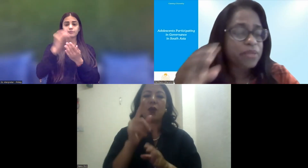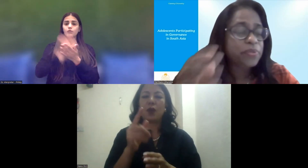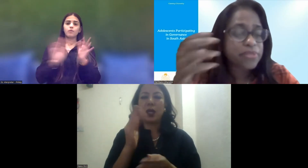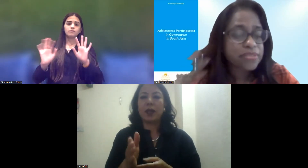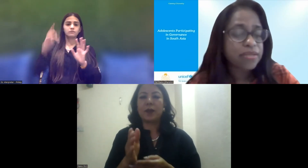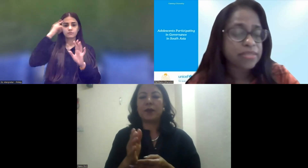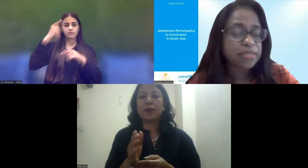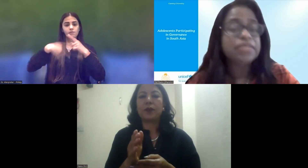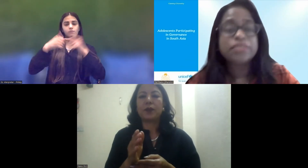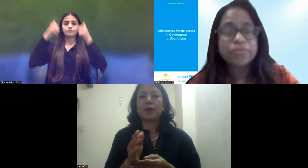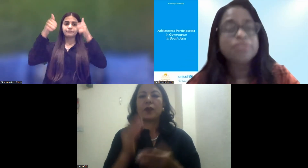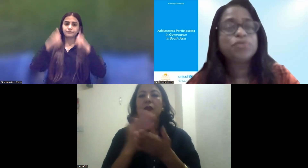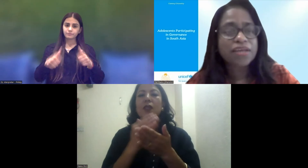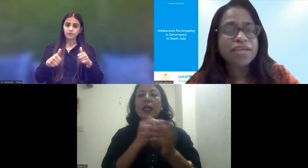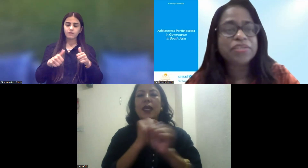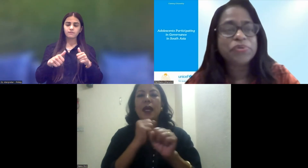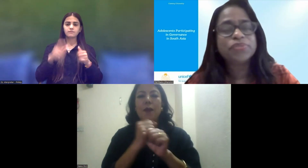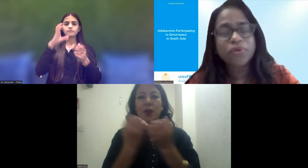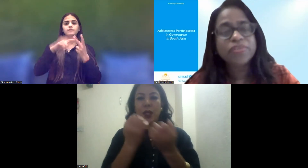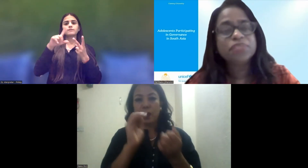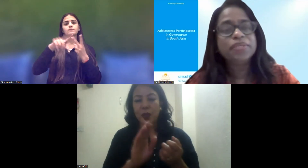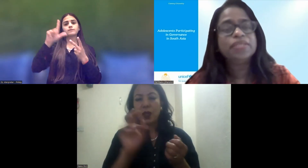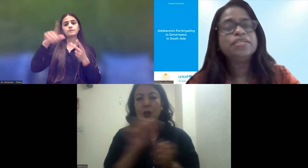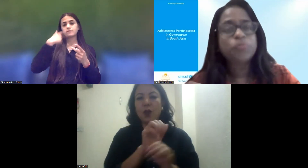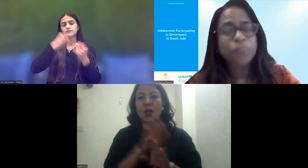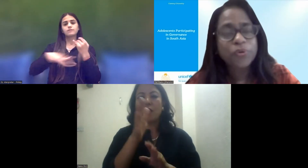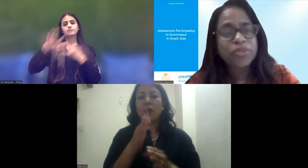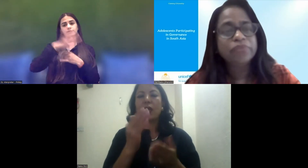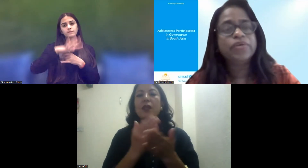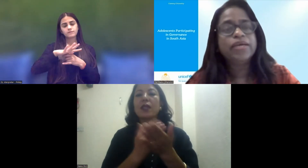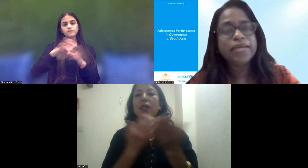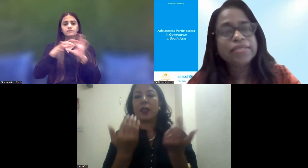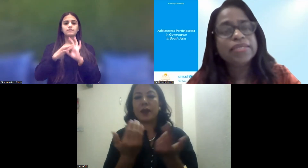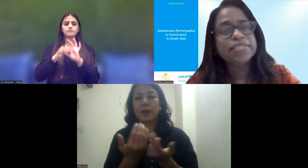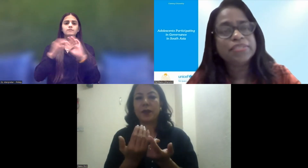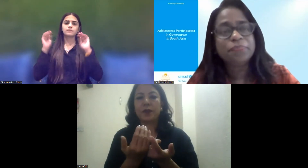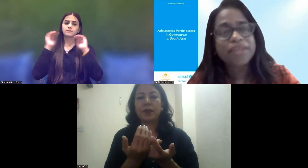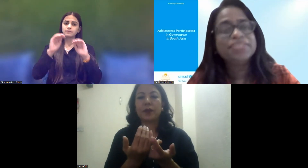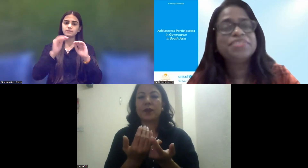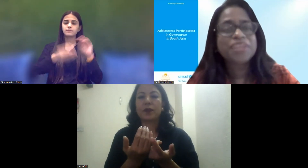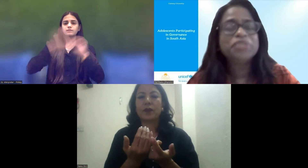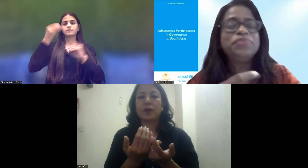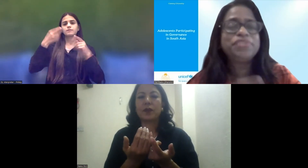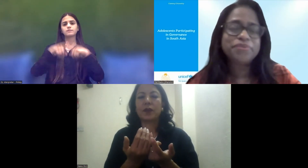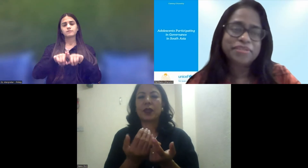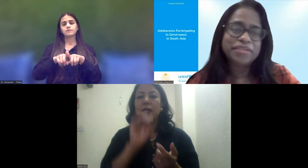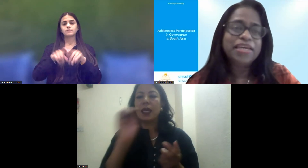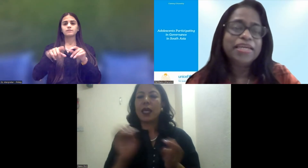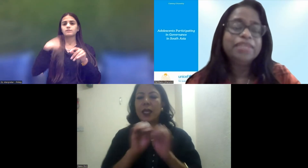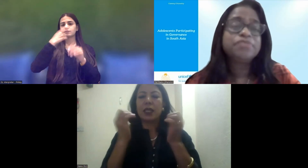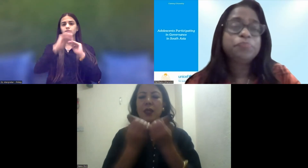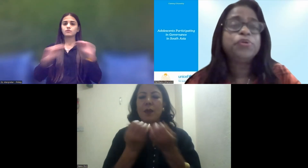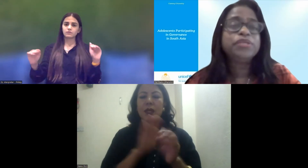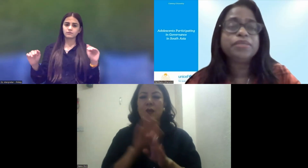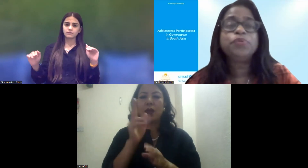but about results, and civil society who has always been supportive, engaged, and by the side of children